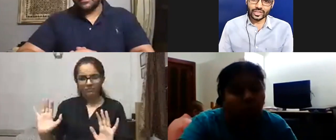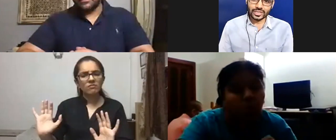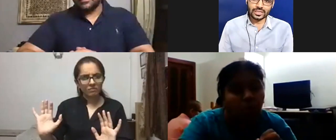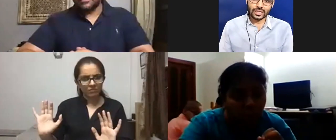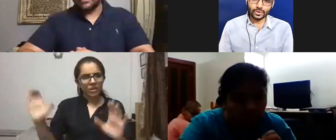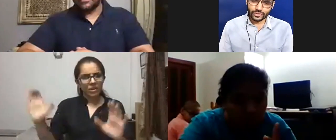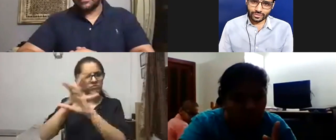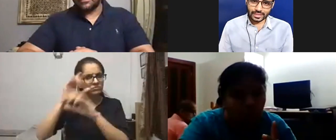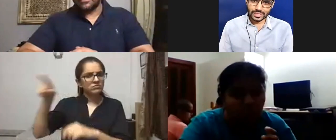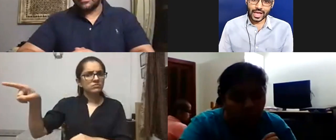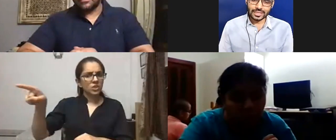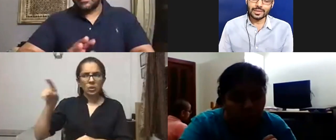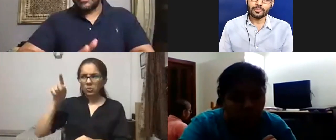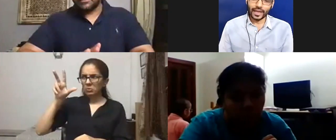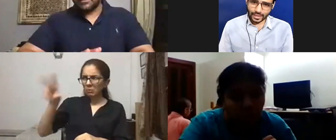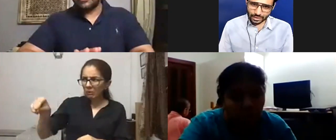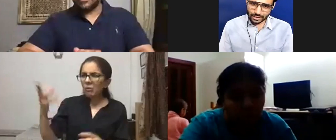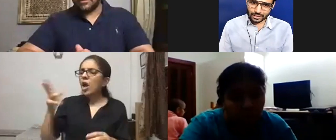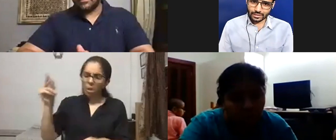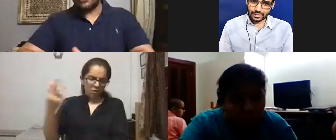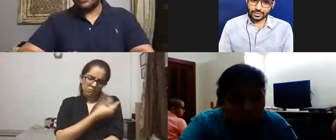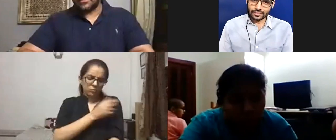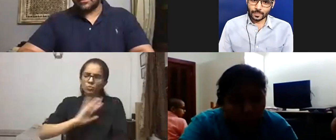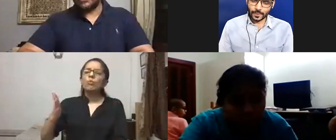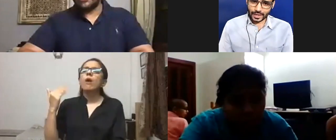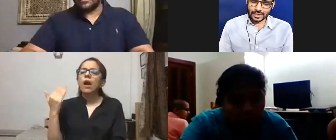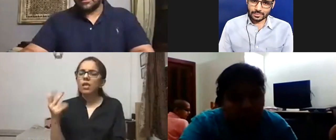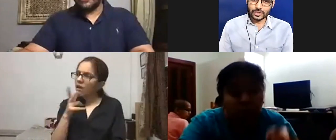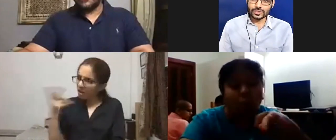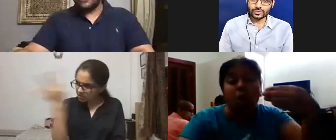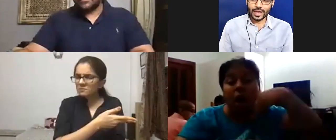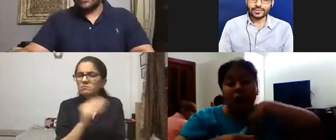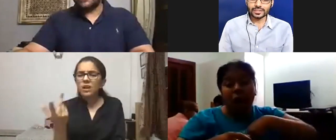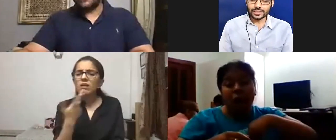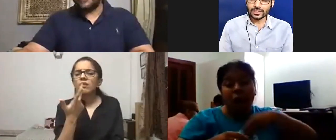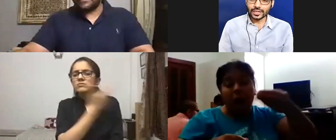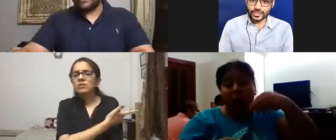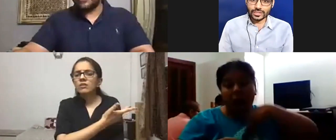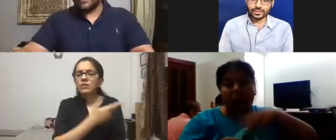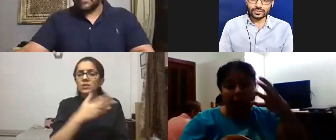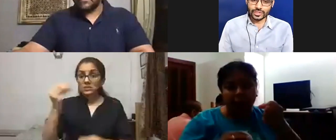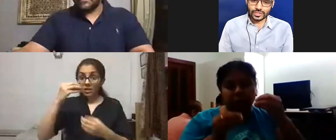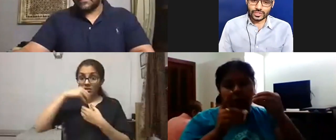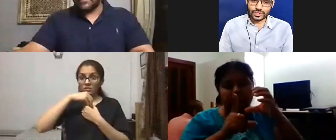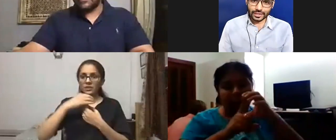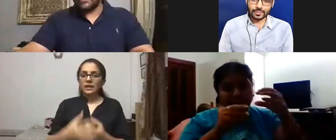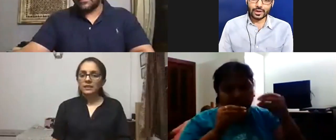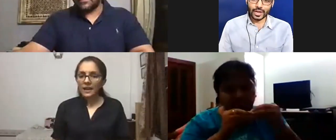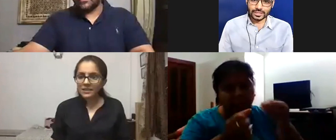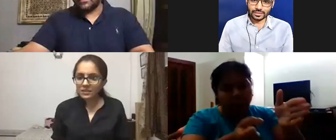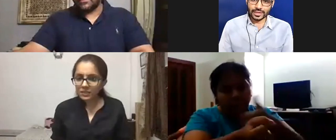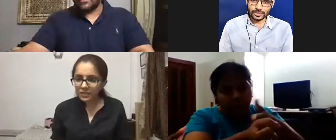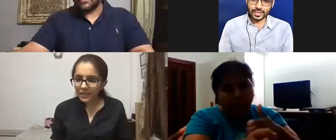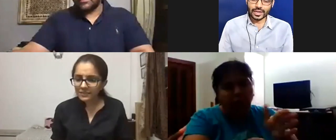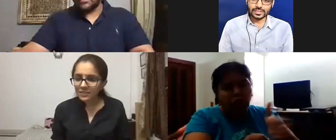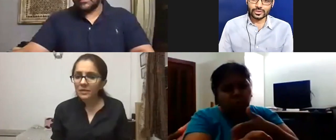If they're saying no for the vaccine, ask them why. Right? Because if you have certain condition which is avoiding them or